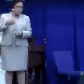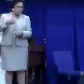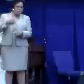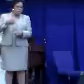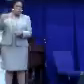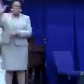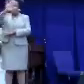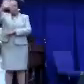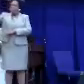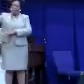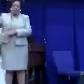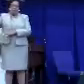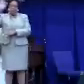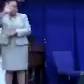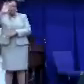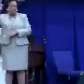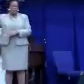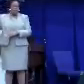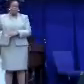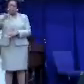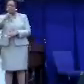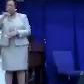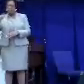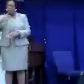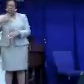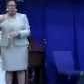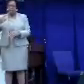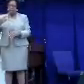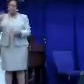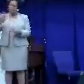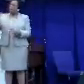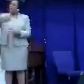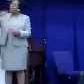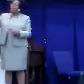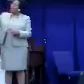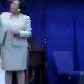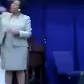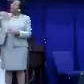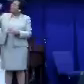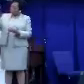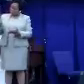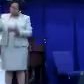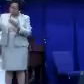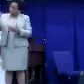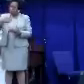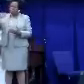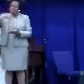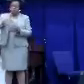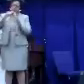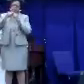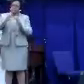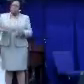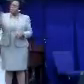day, I waved my hand. Listen, waving your hand is not saying, hey God, here I am. Come on, somebody help. You got to learn how to bless